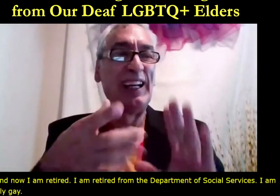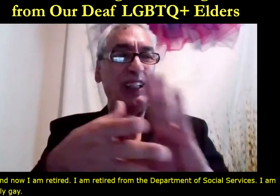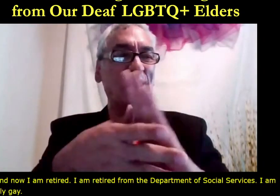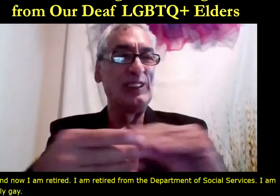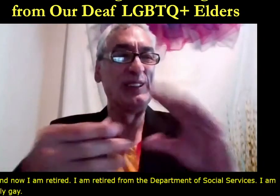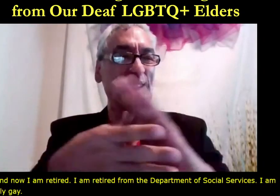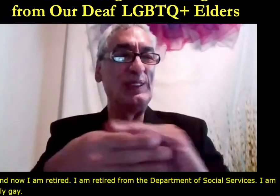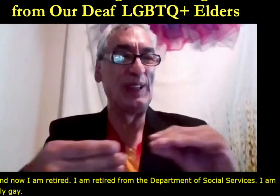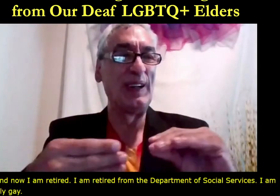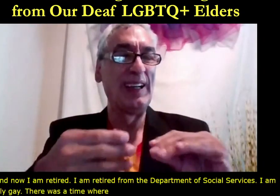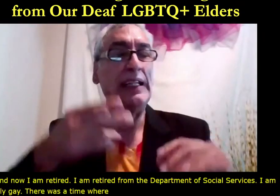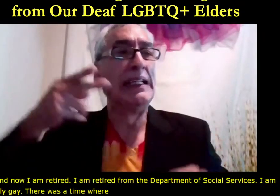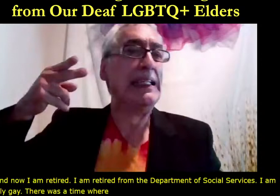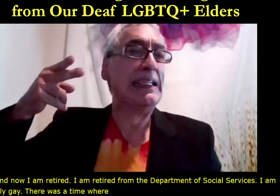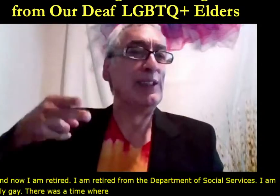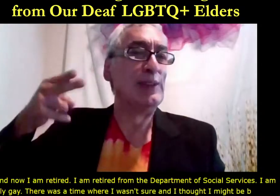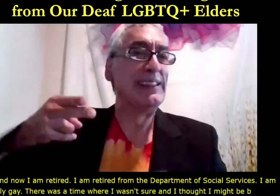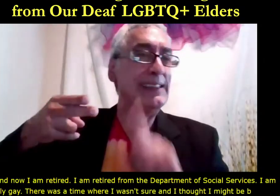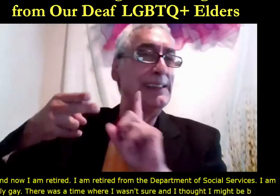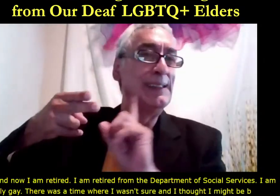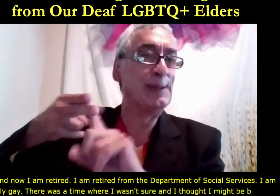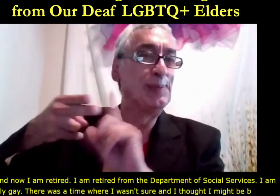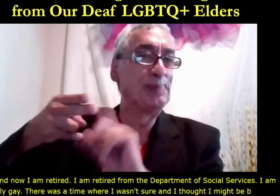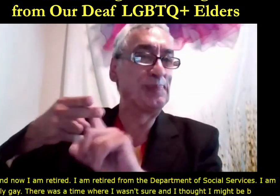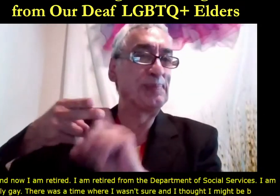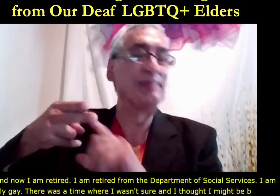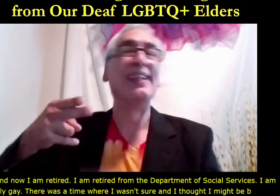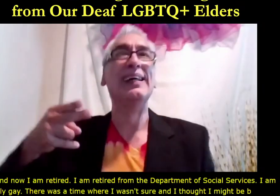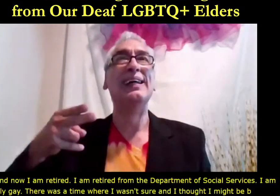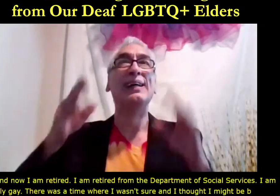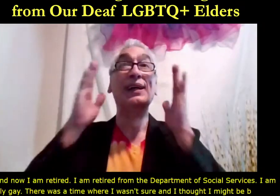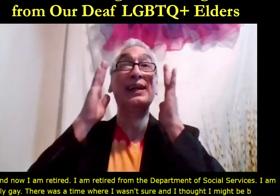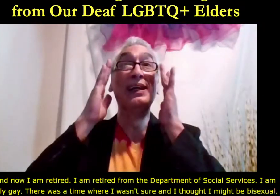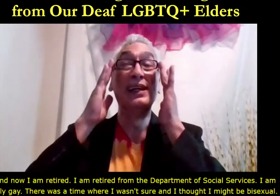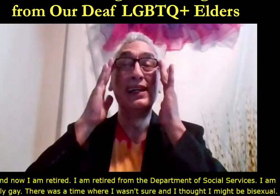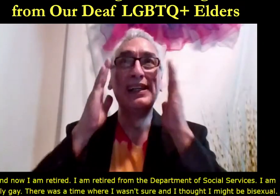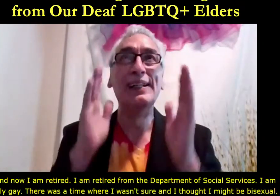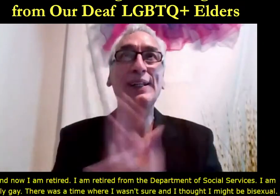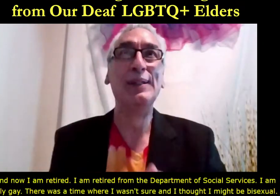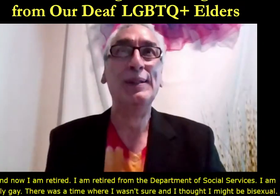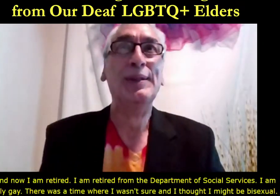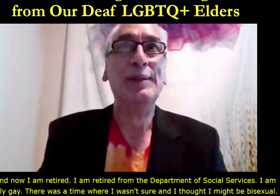um and i can tell you a story about that and the history of that um